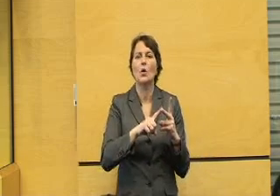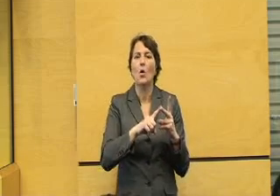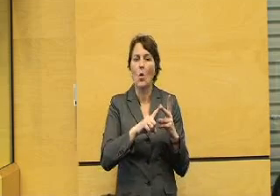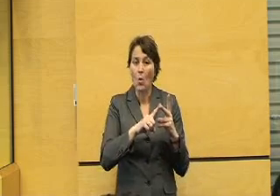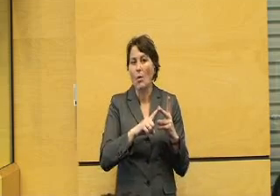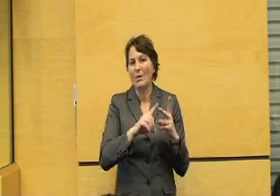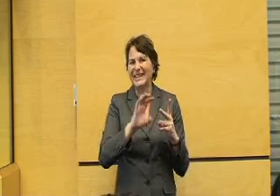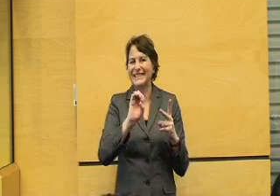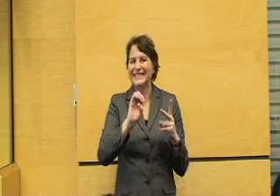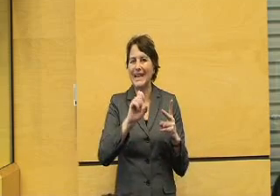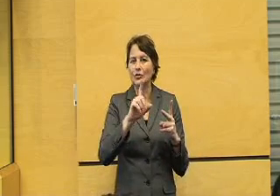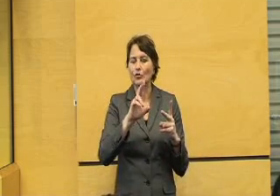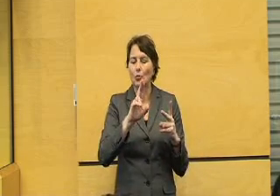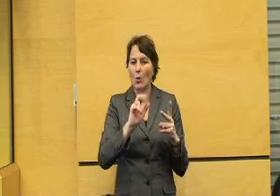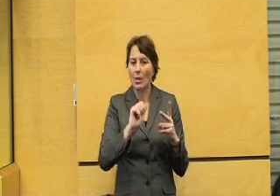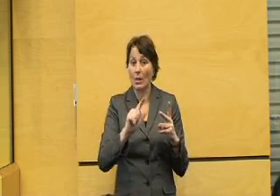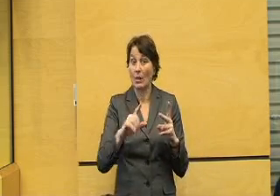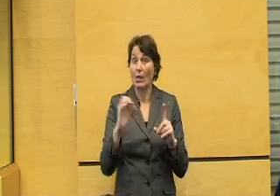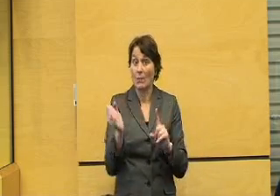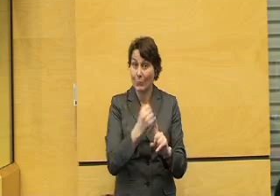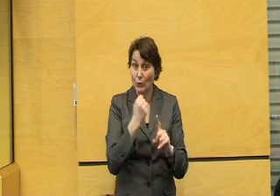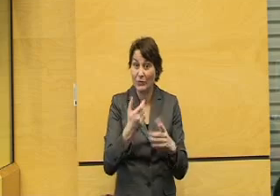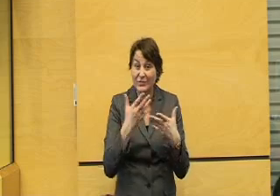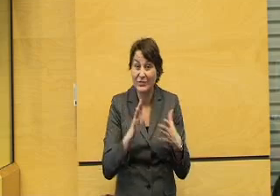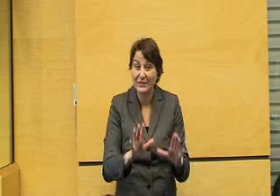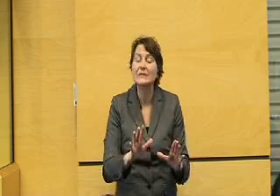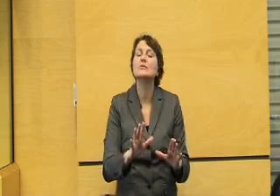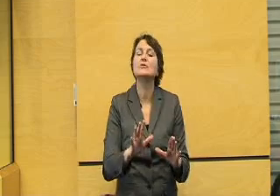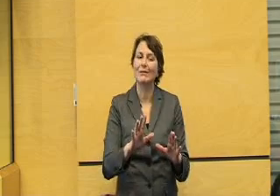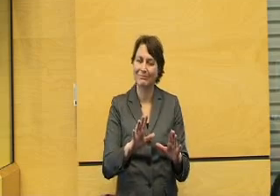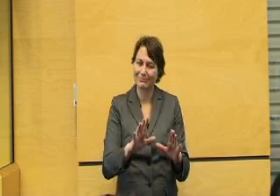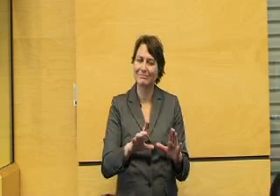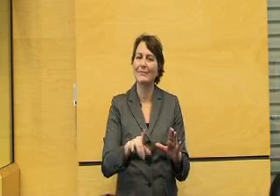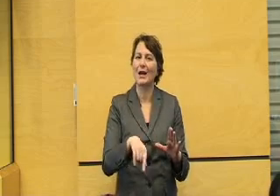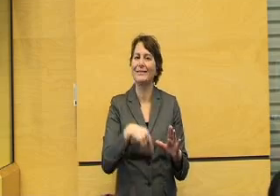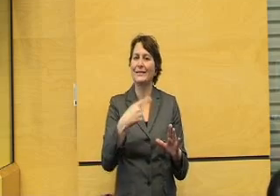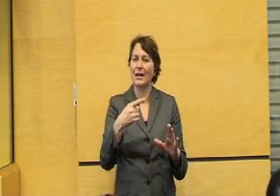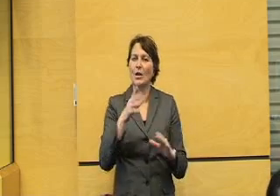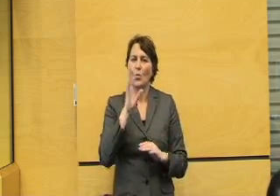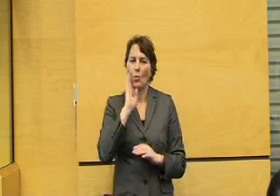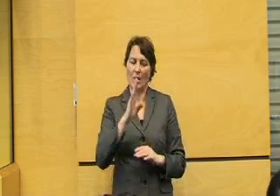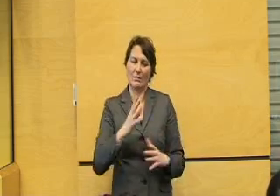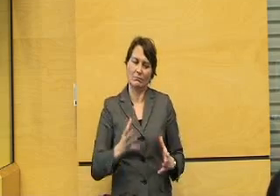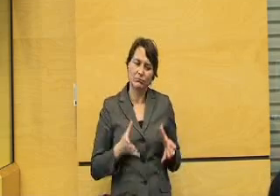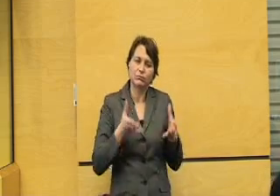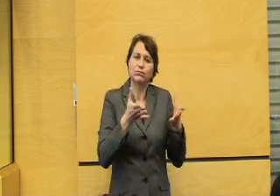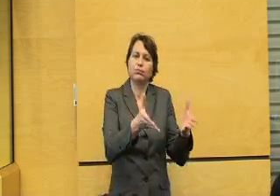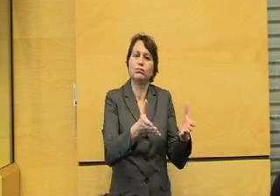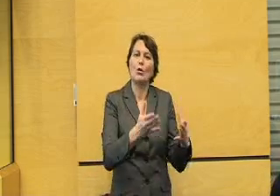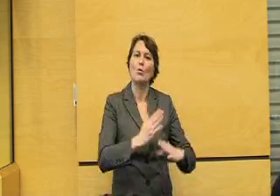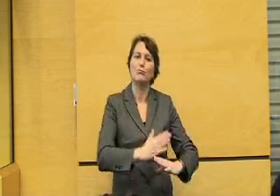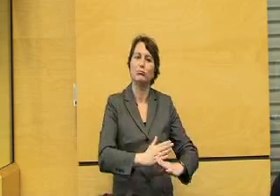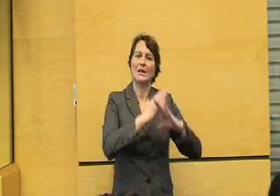sexual abuse, so that they can then have protection